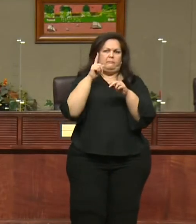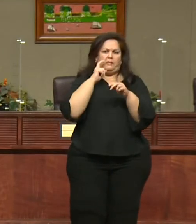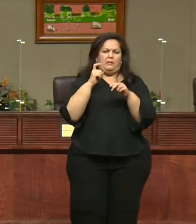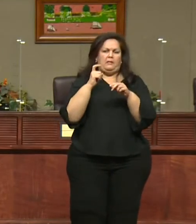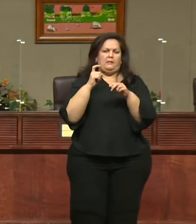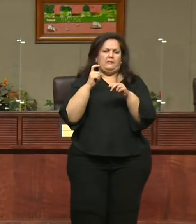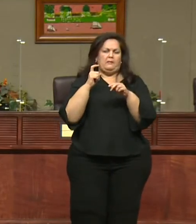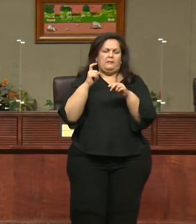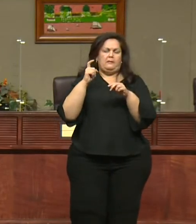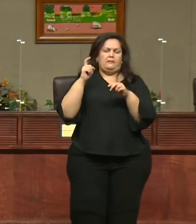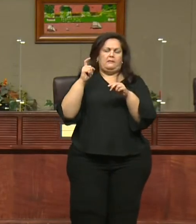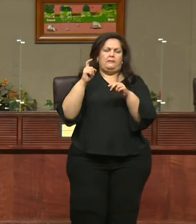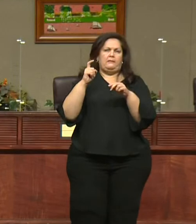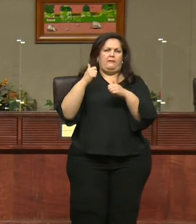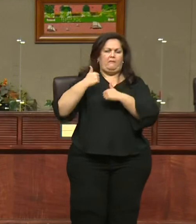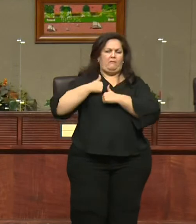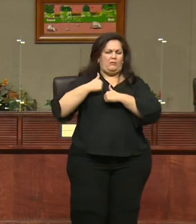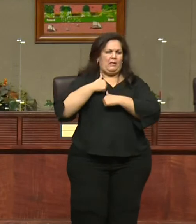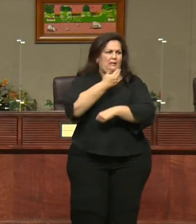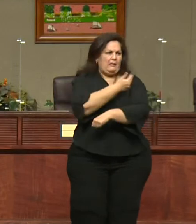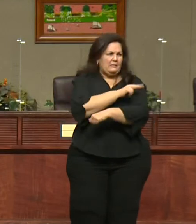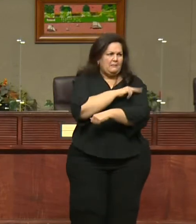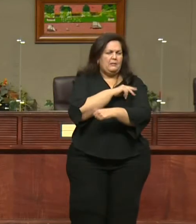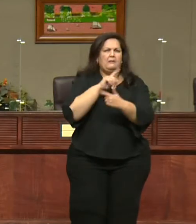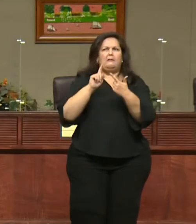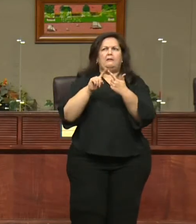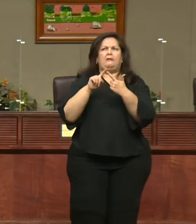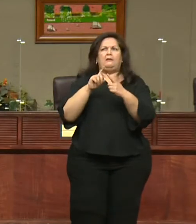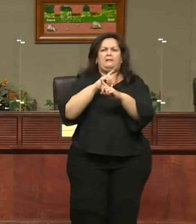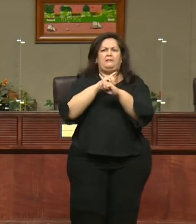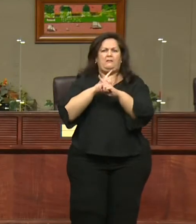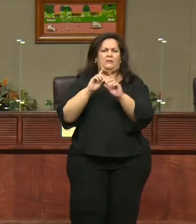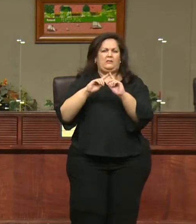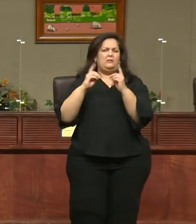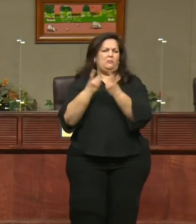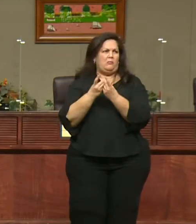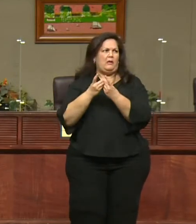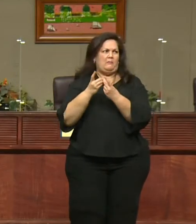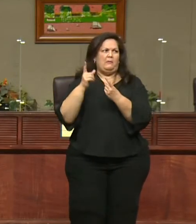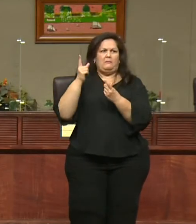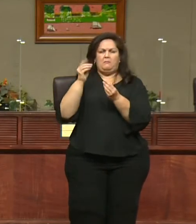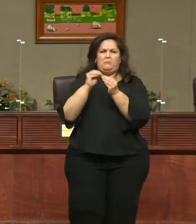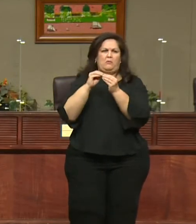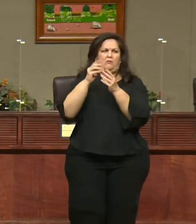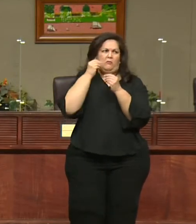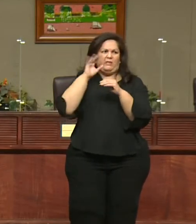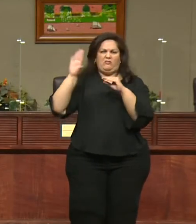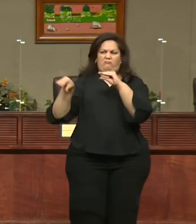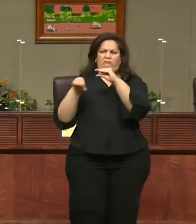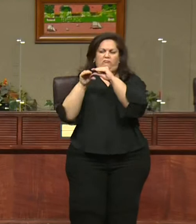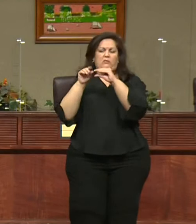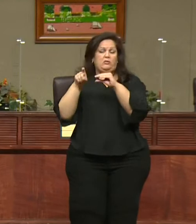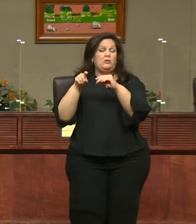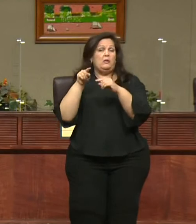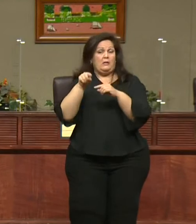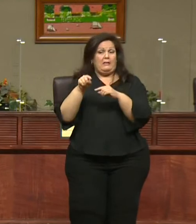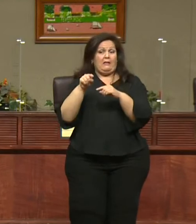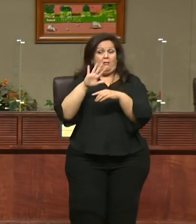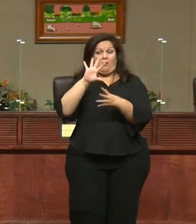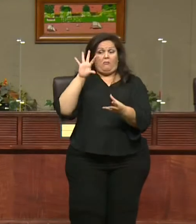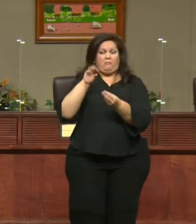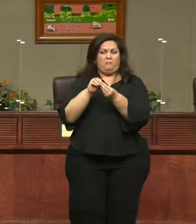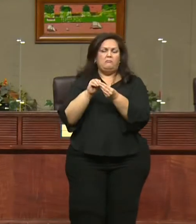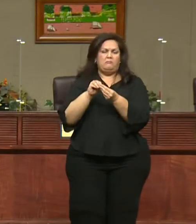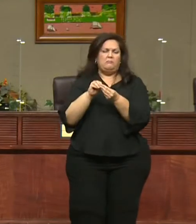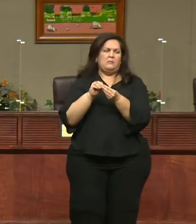of Defense and the Department of Veteran Affairs come into our data sets. And with that, a large